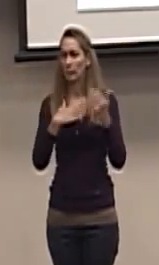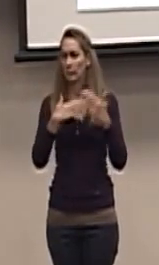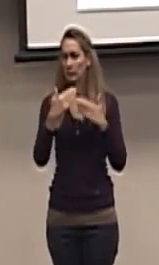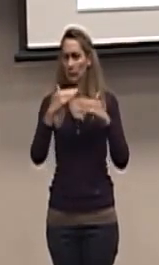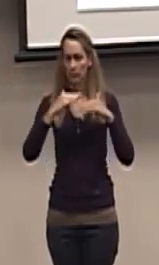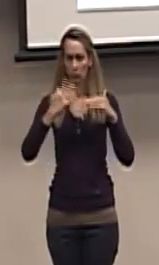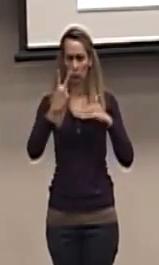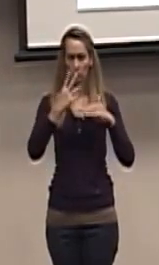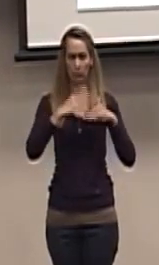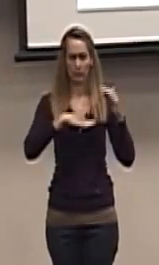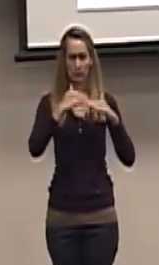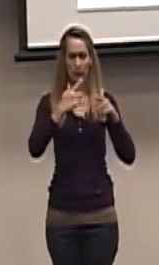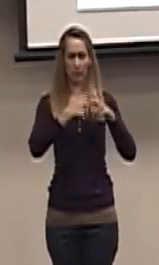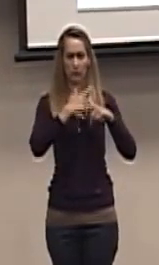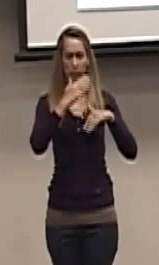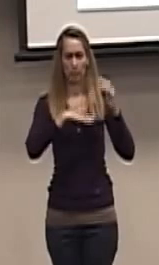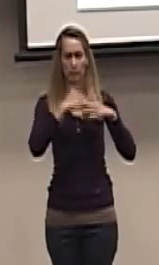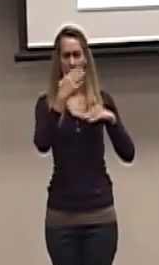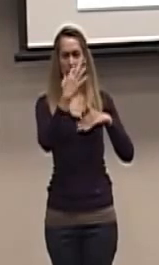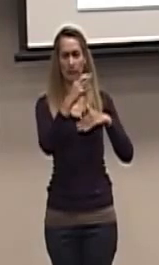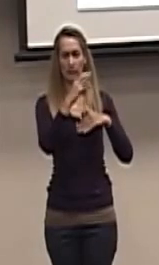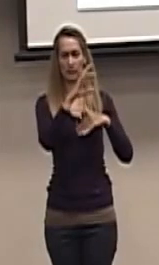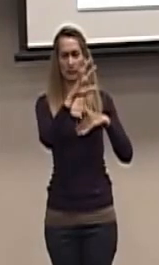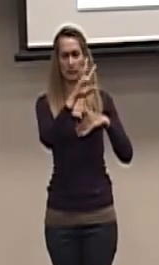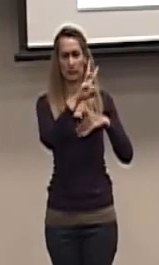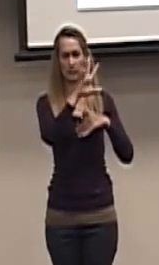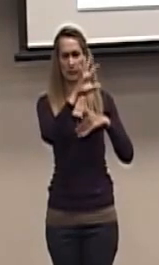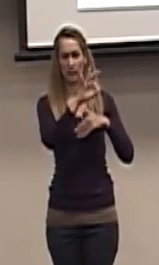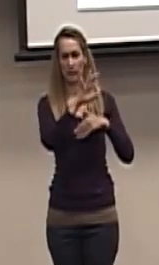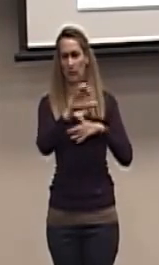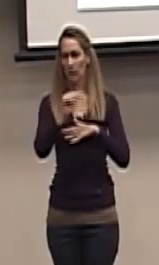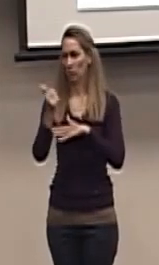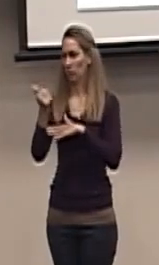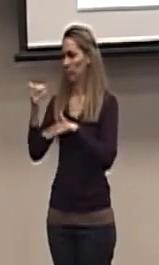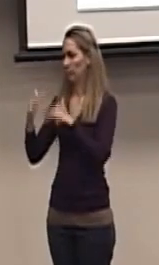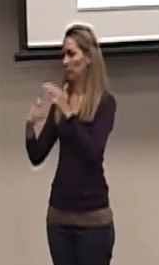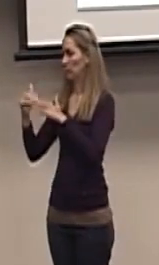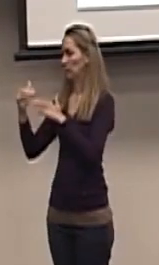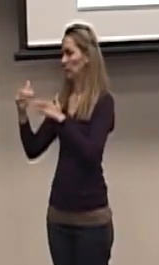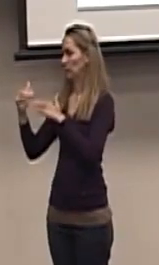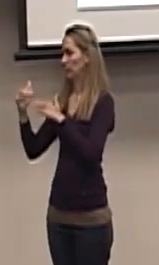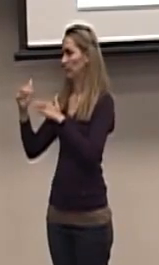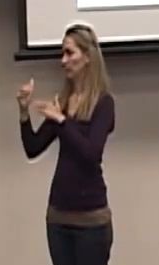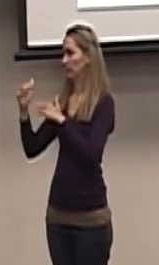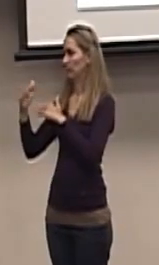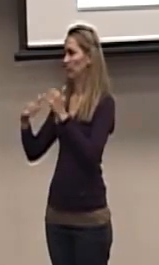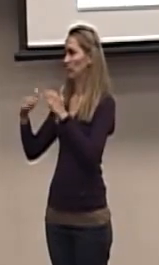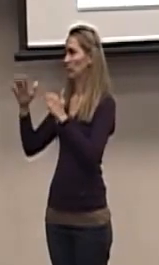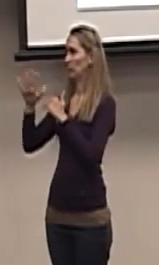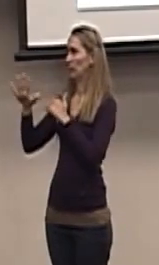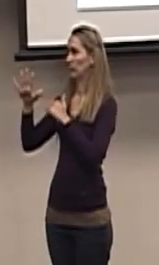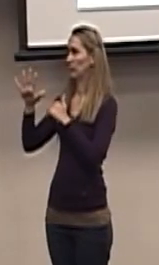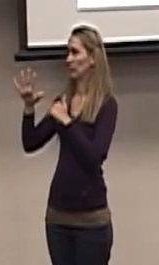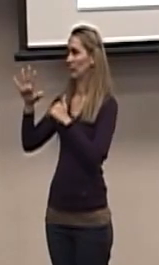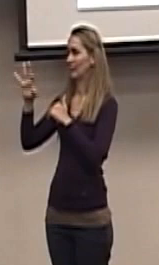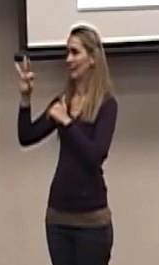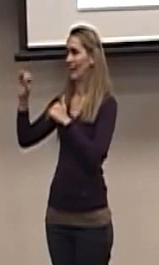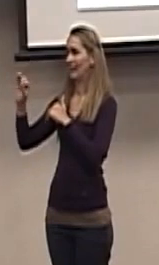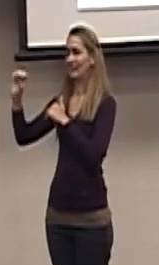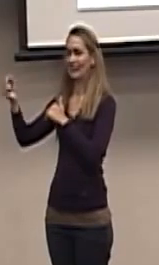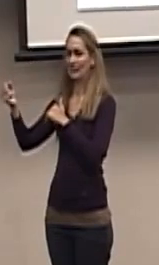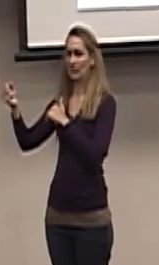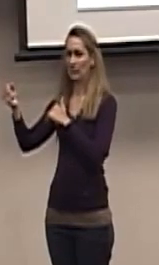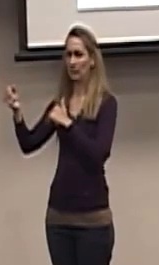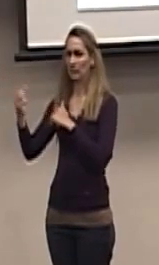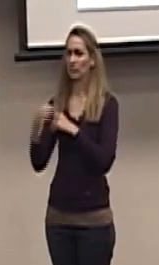in 1969, then the other one which was constructed somewhere in 1990s. Now with the